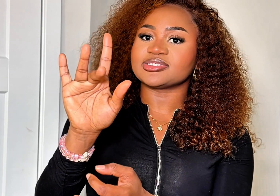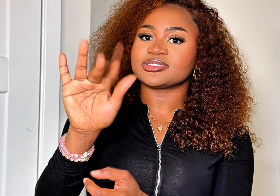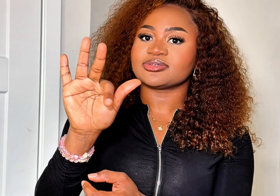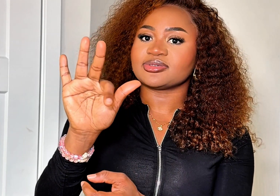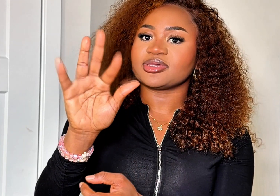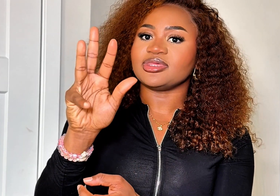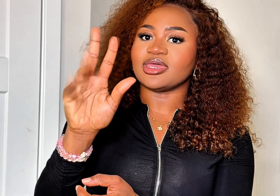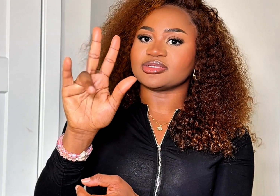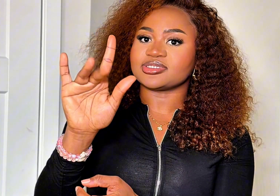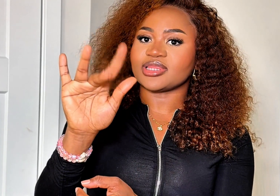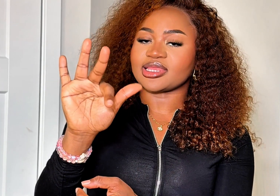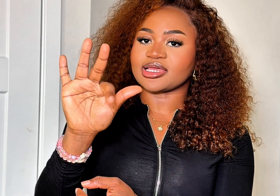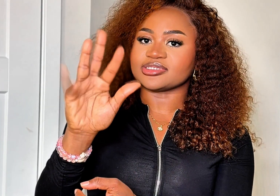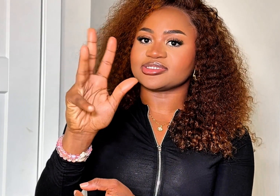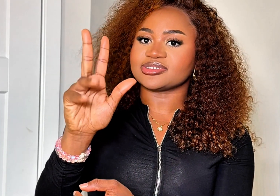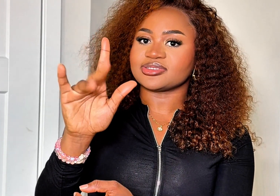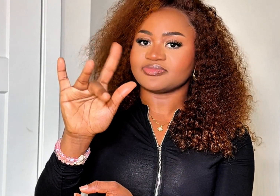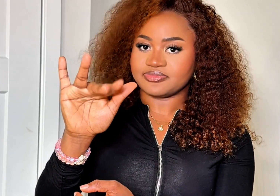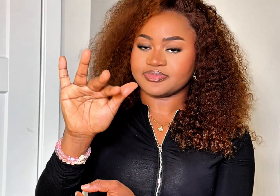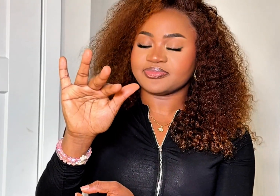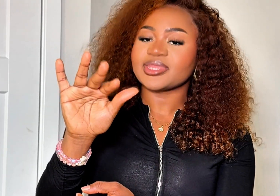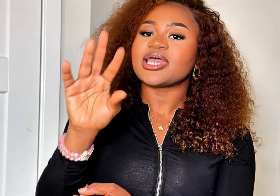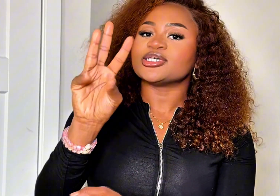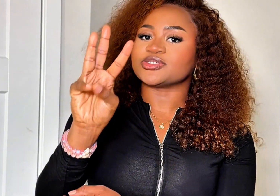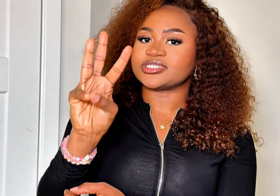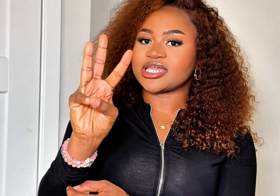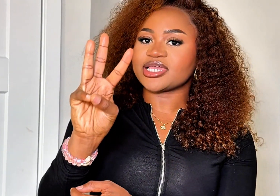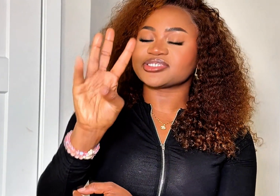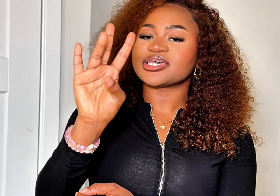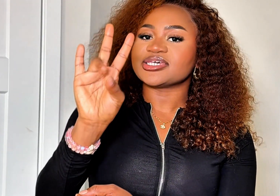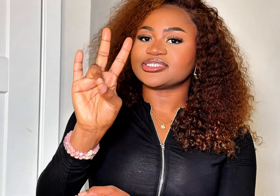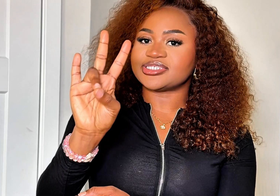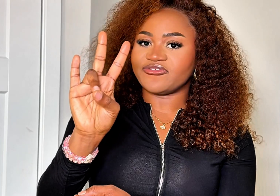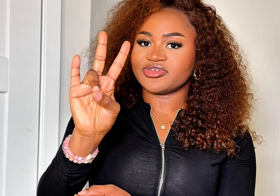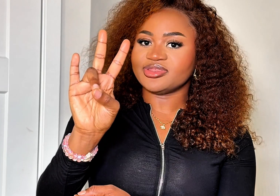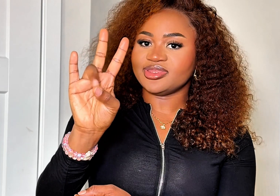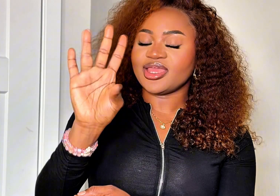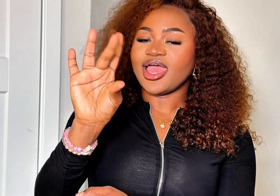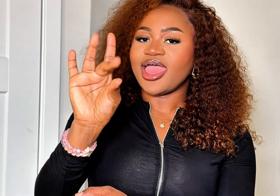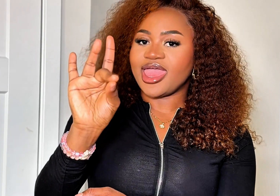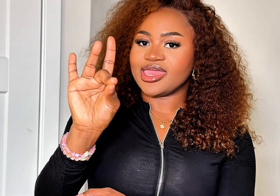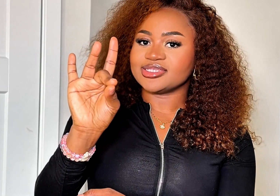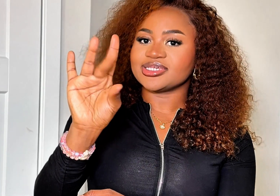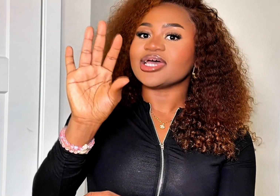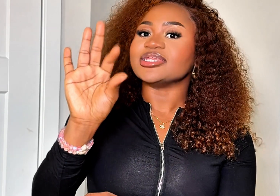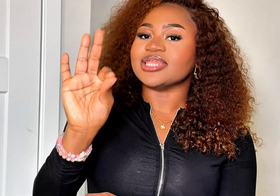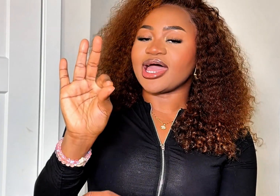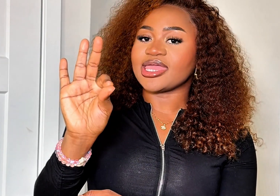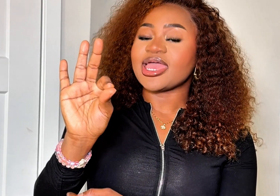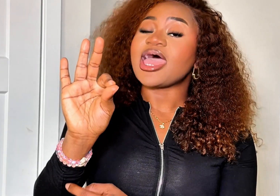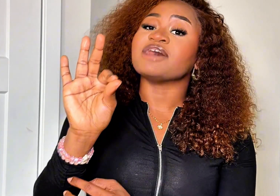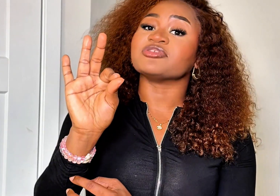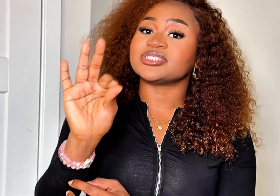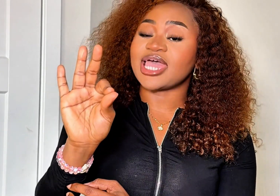this. Yes, like this. So 6, 7, 8, 9, and for